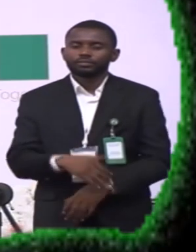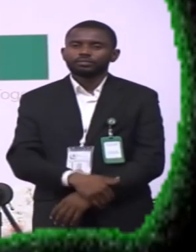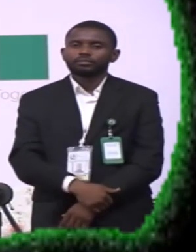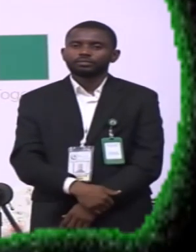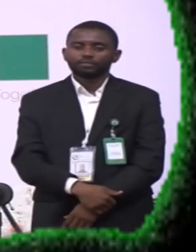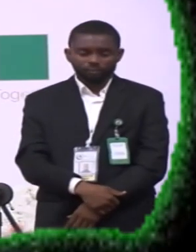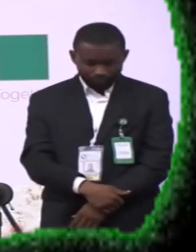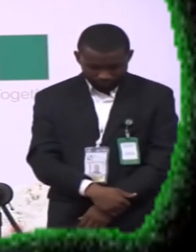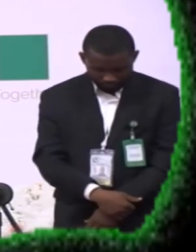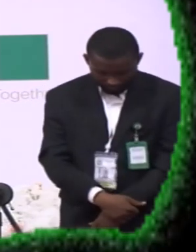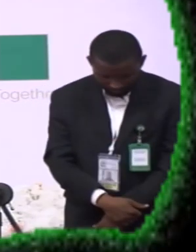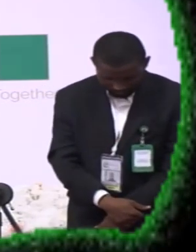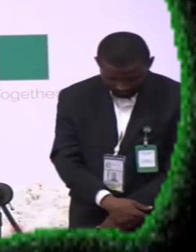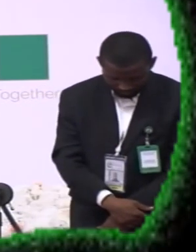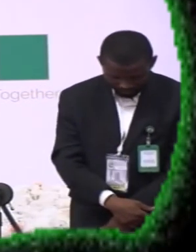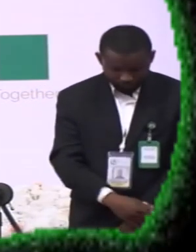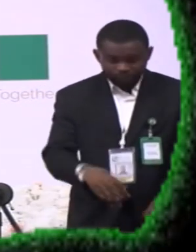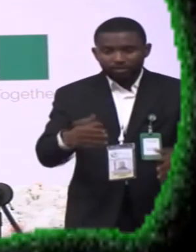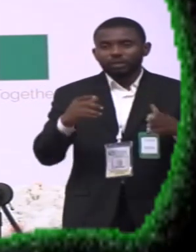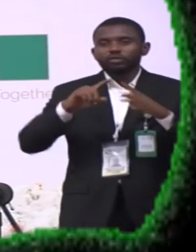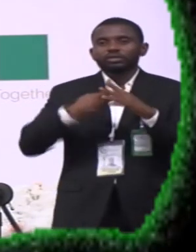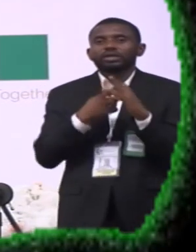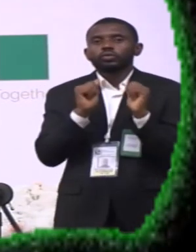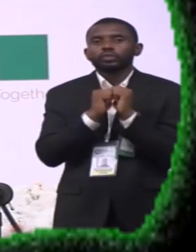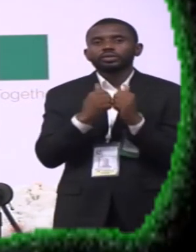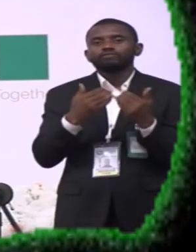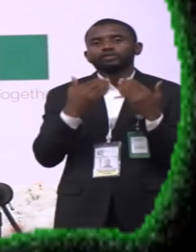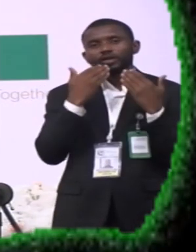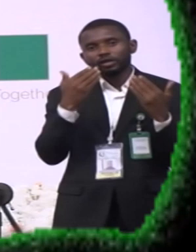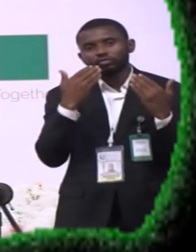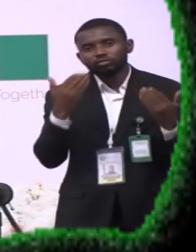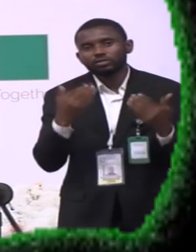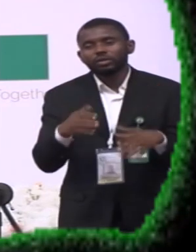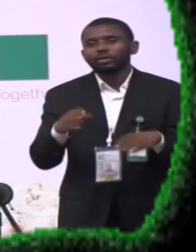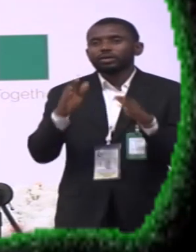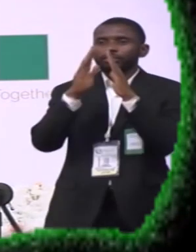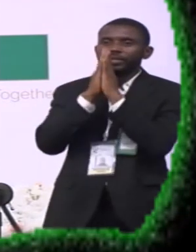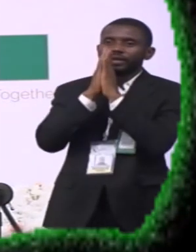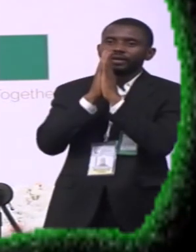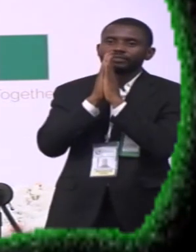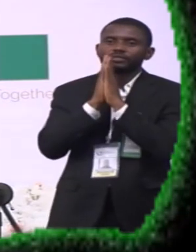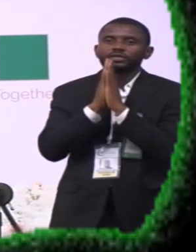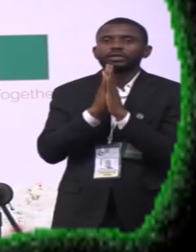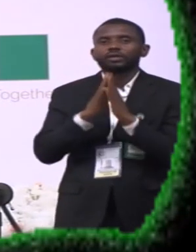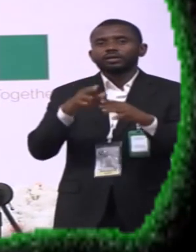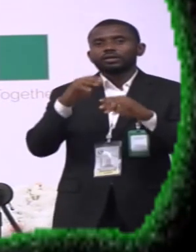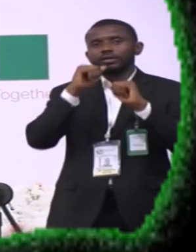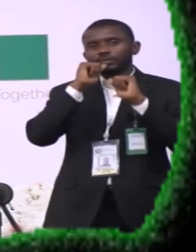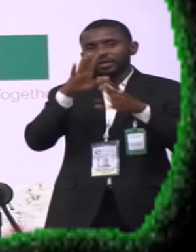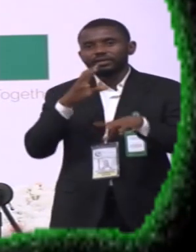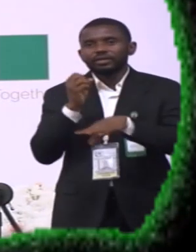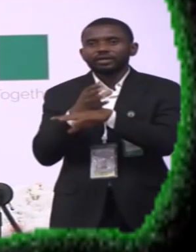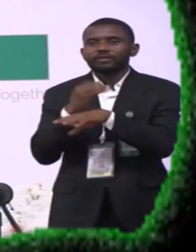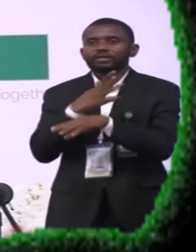which are gratitude, prayer, lesson, advice, and